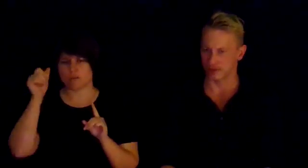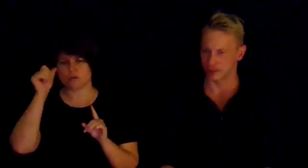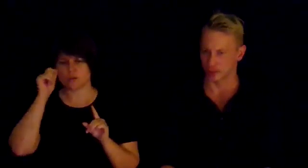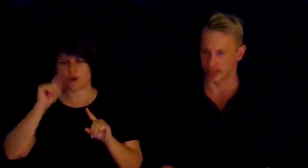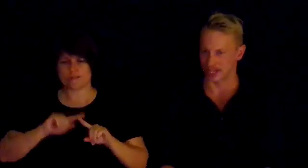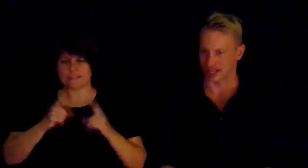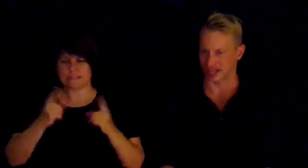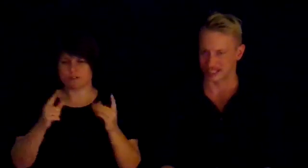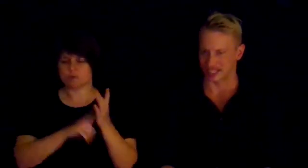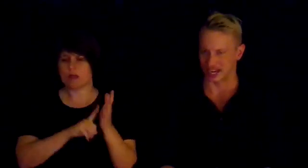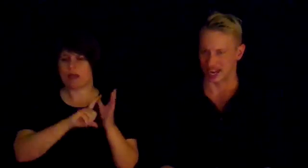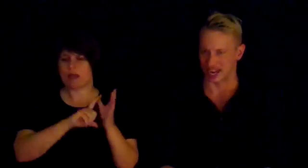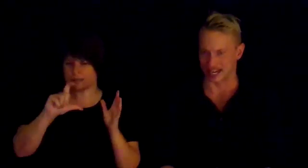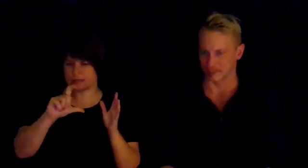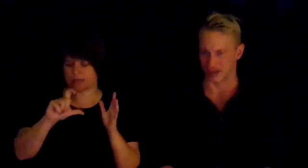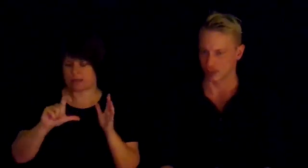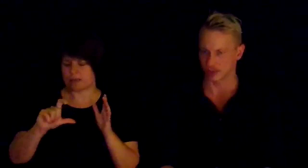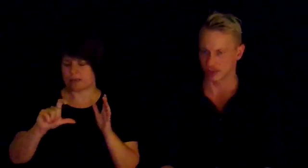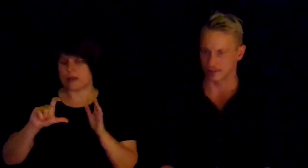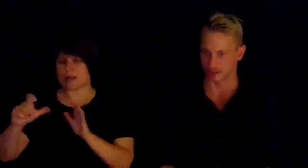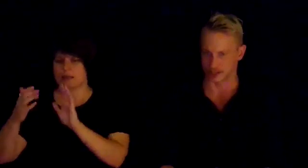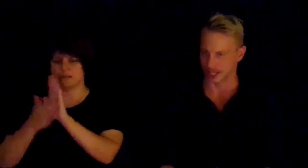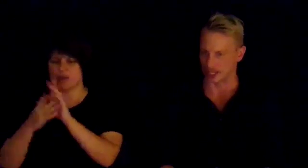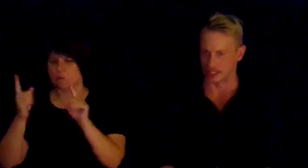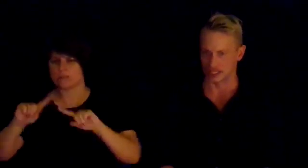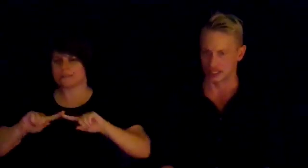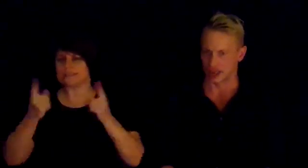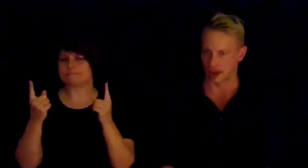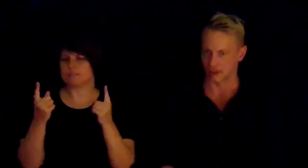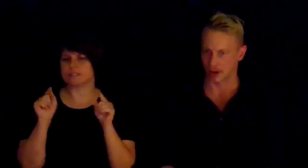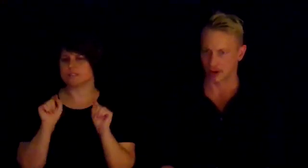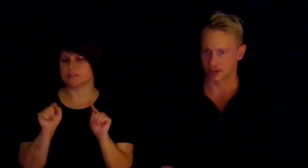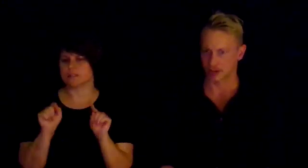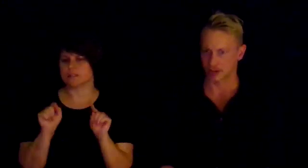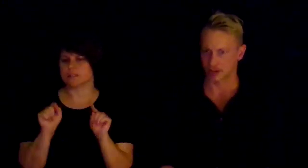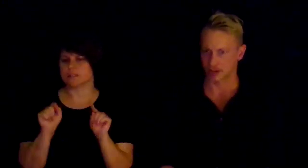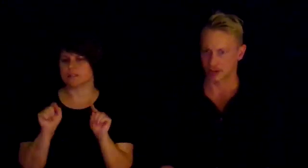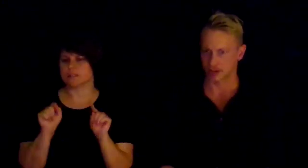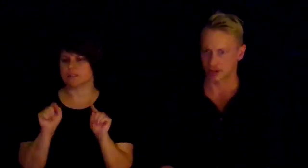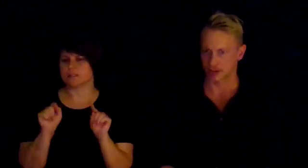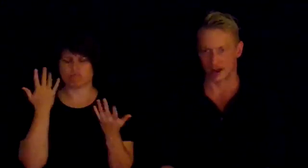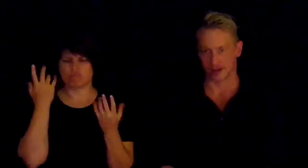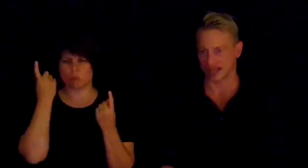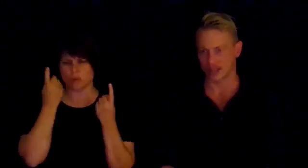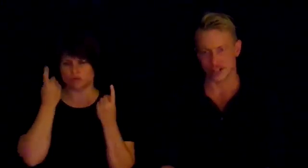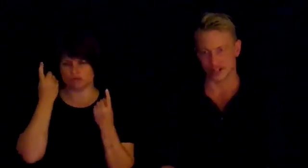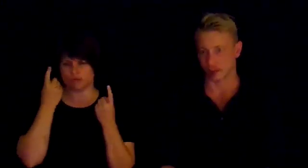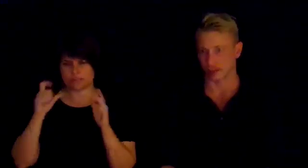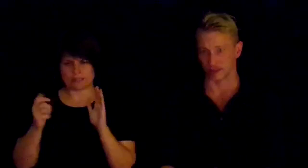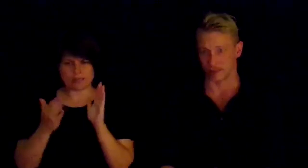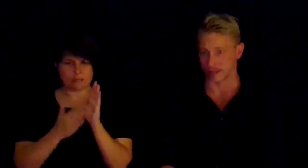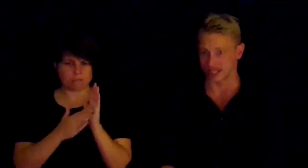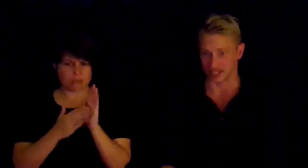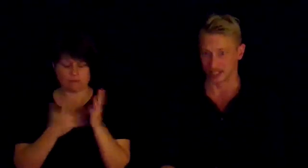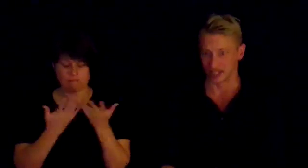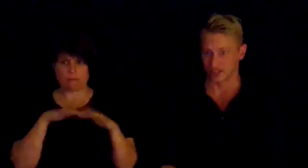What's the difference between an LAC and a case manager? What's the difference there? Because I'm wondering, case managers are